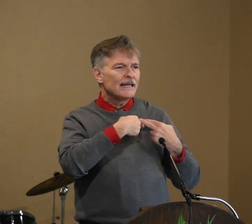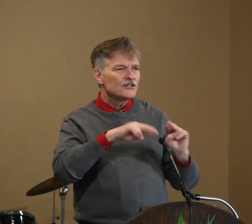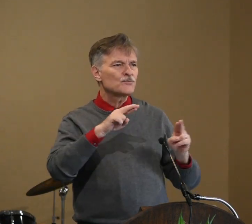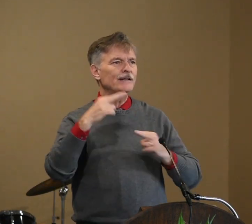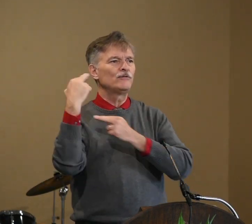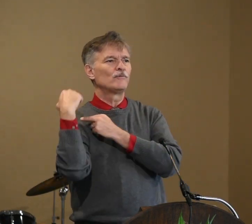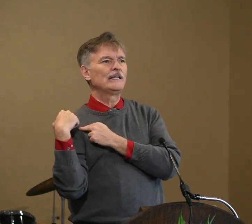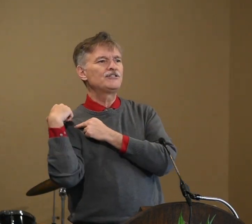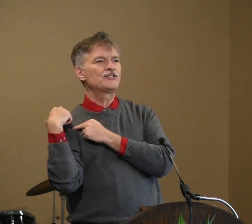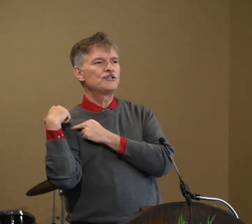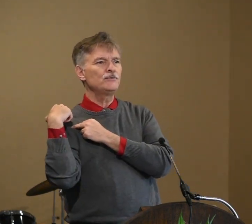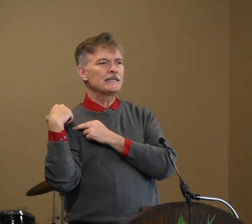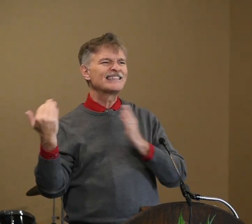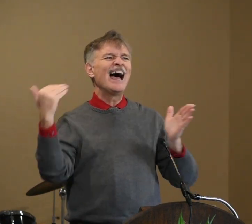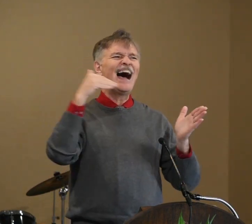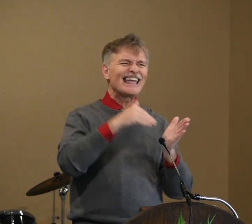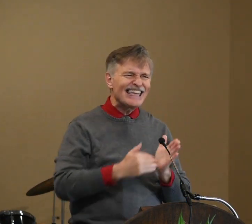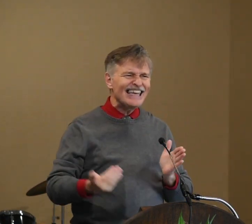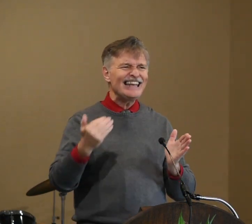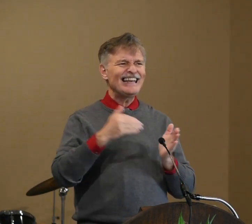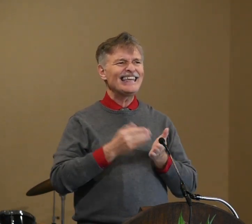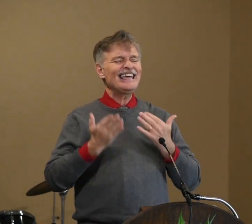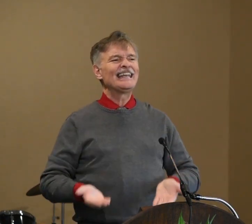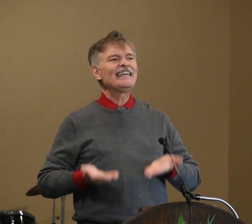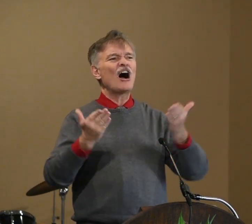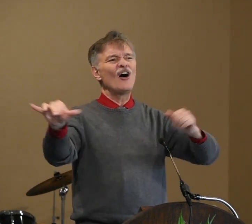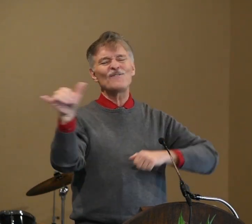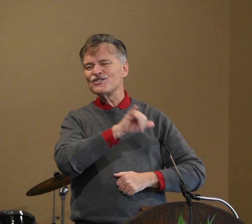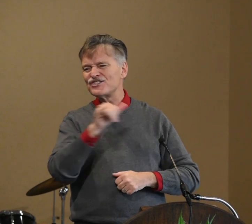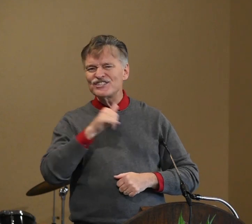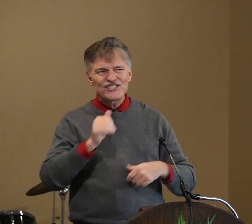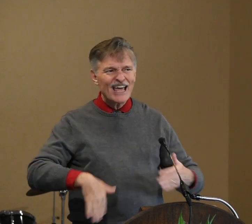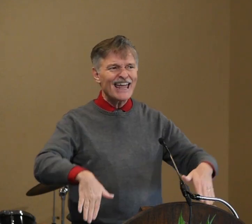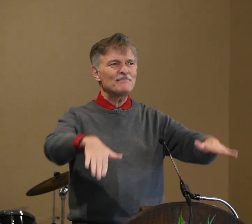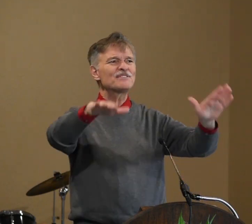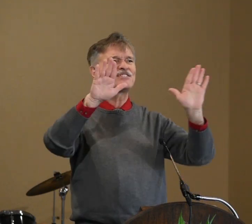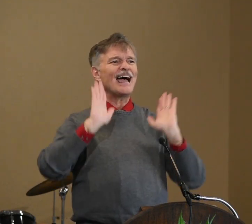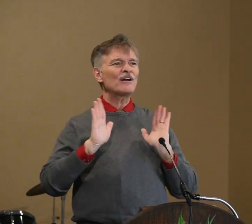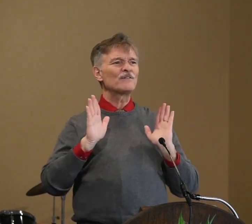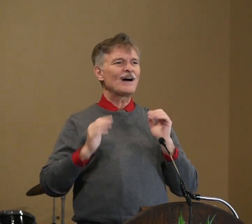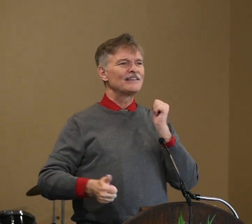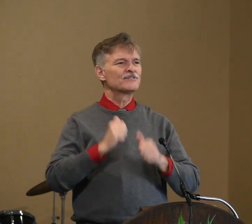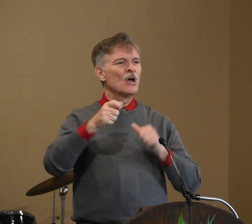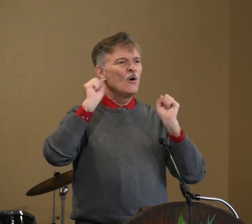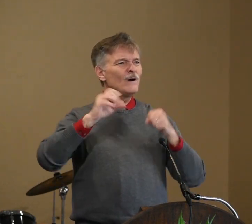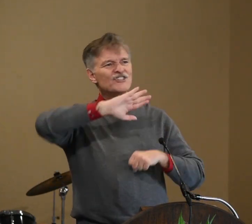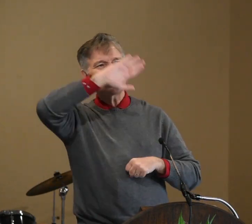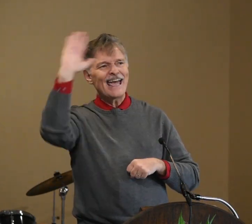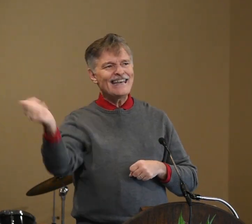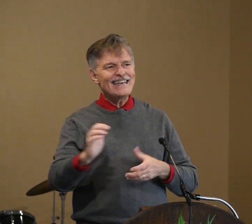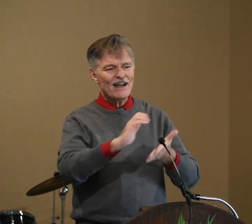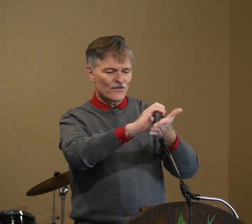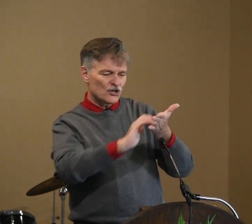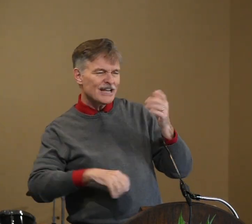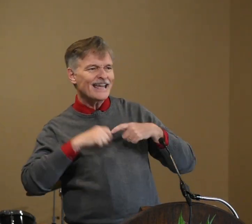his religious duties. Again and again, he offers the same sacrifices, which can never take